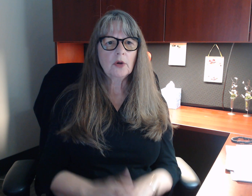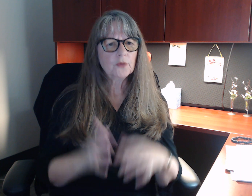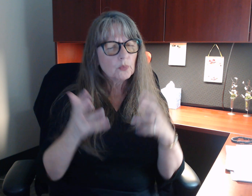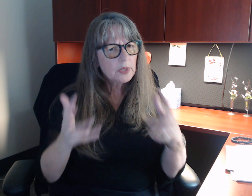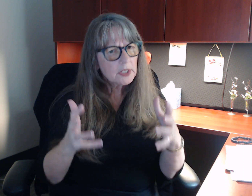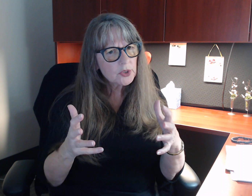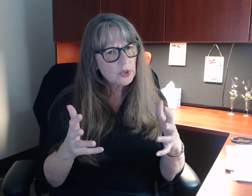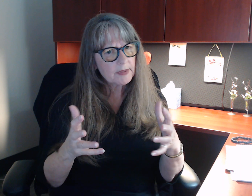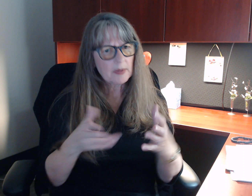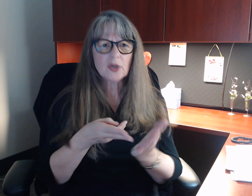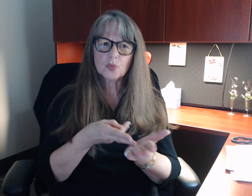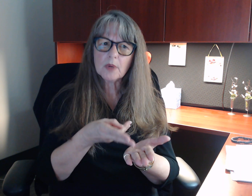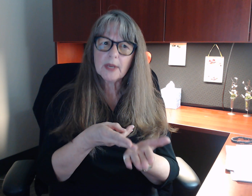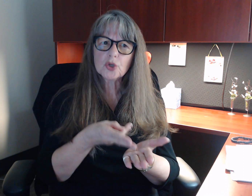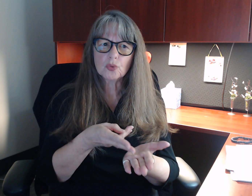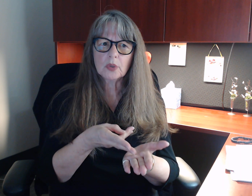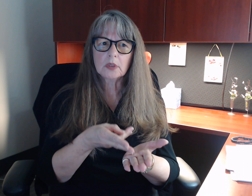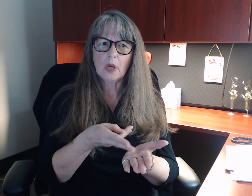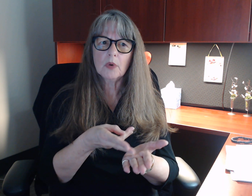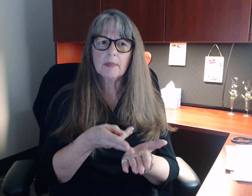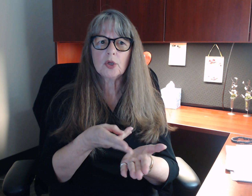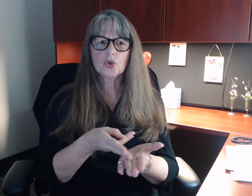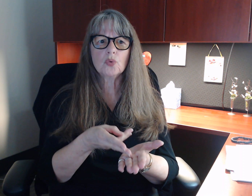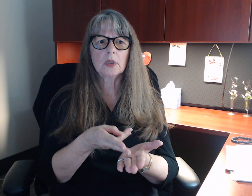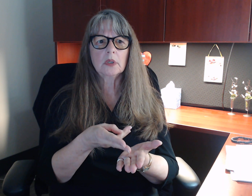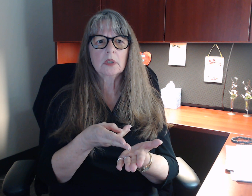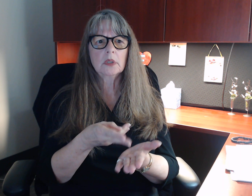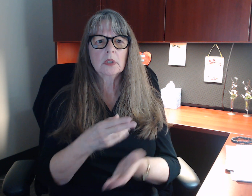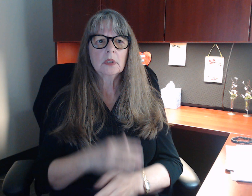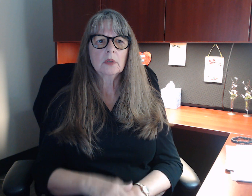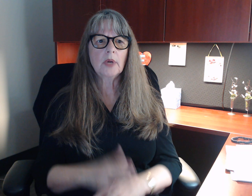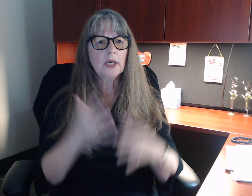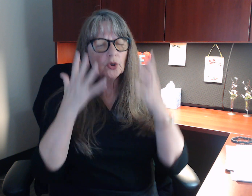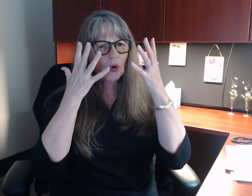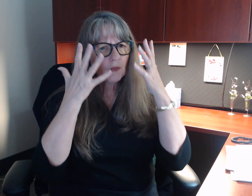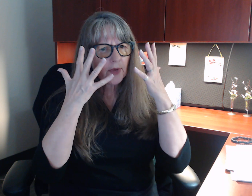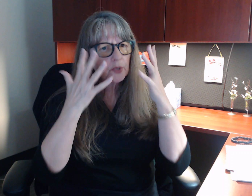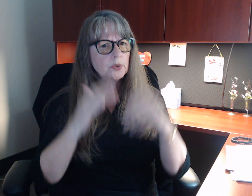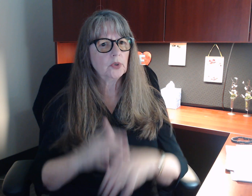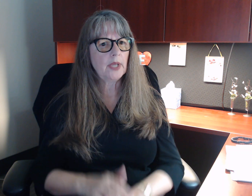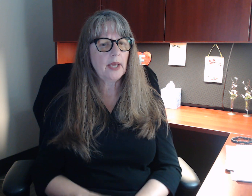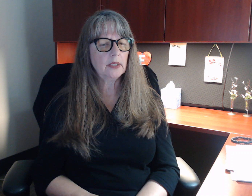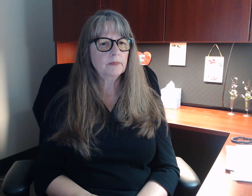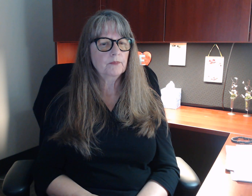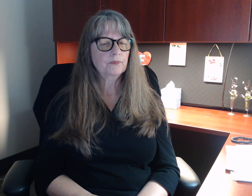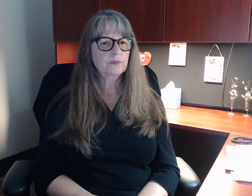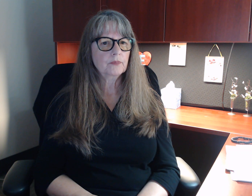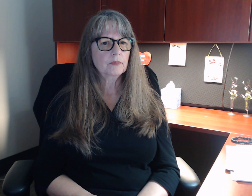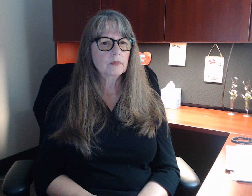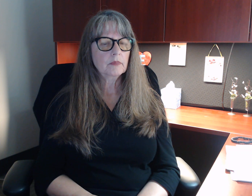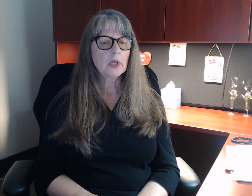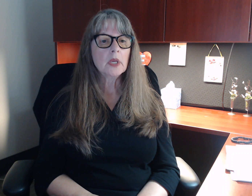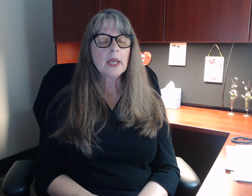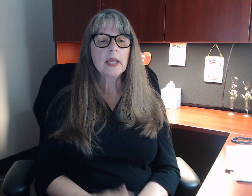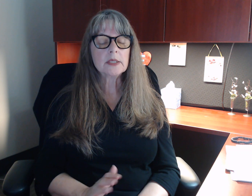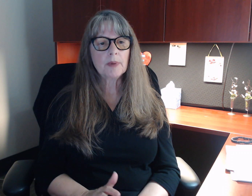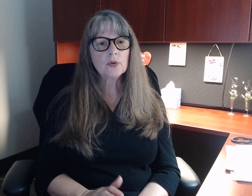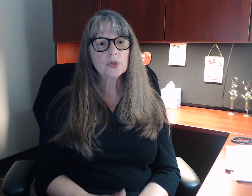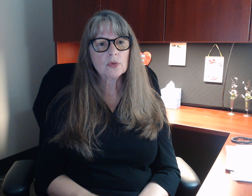you're really concerned about something, I just want to make sure. I want to make sure, right? And your whole face would look at it, as opposed to, are